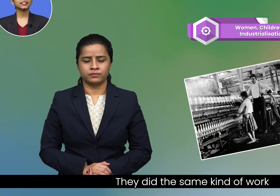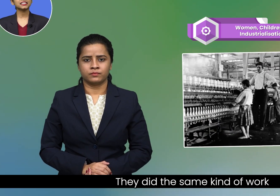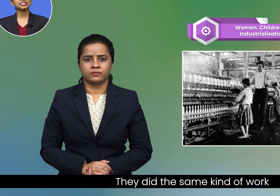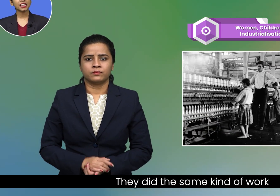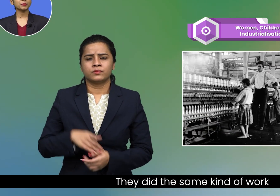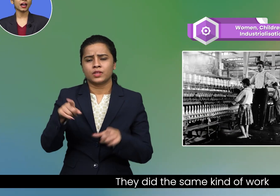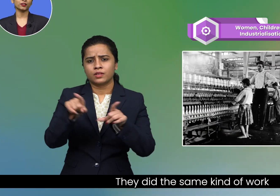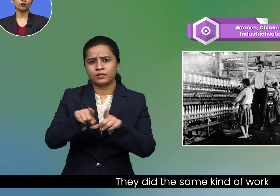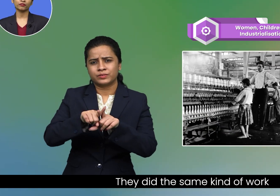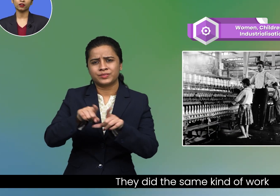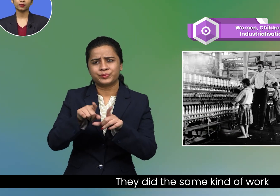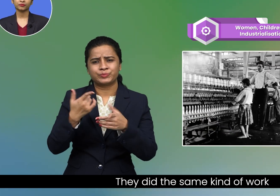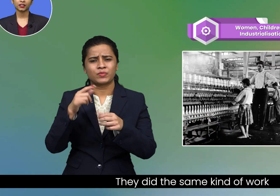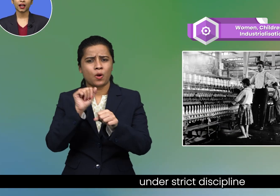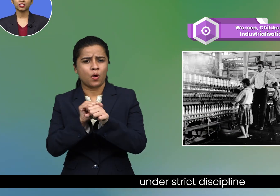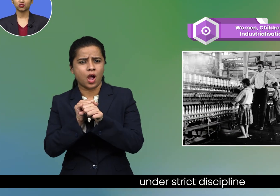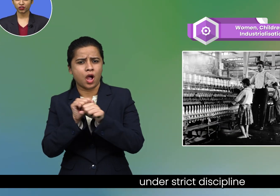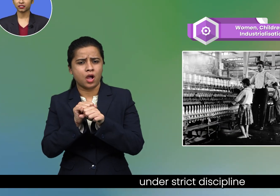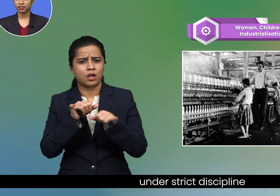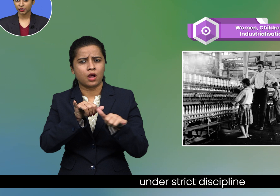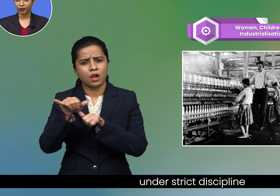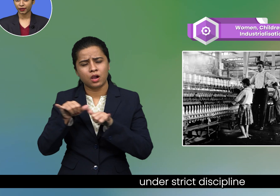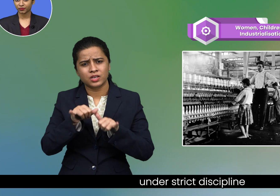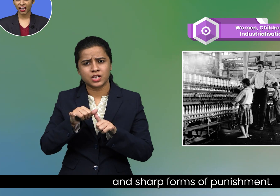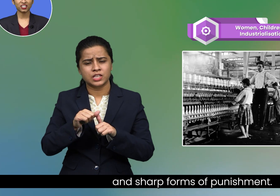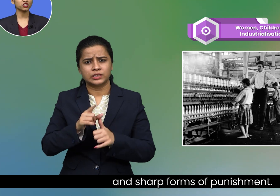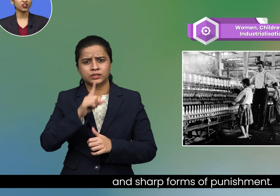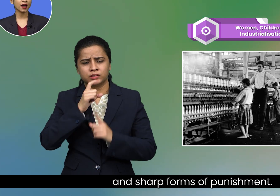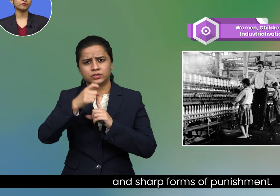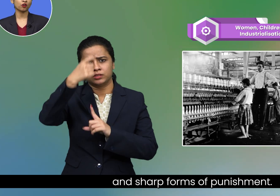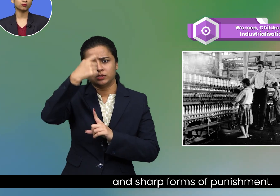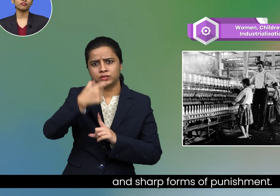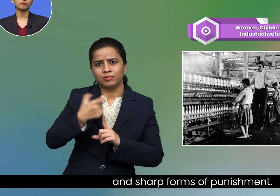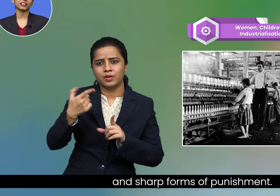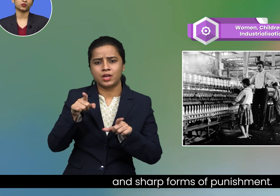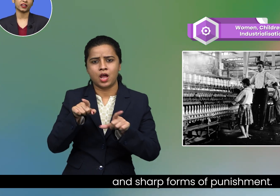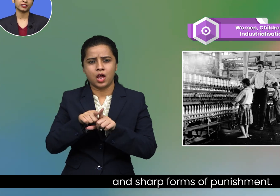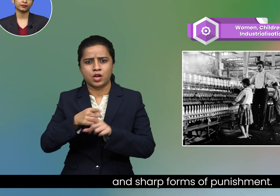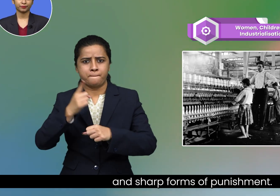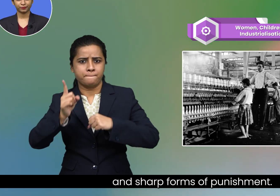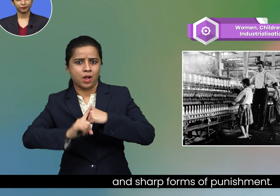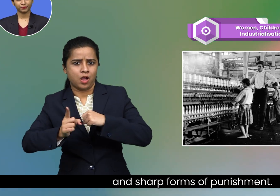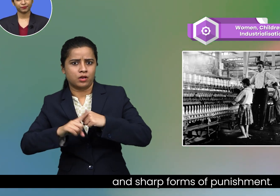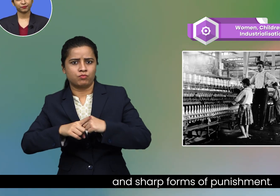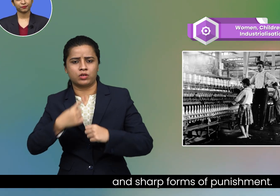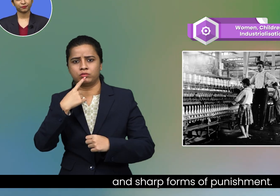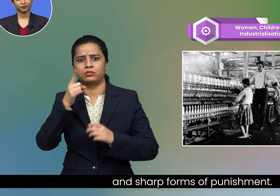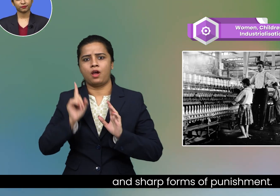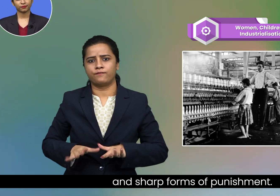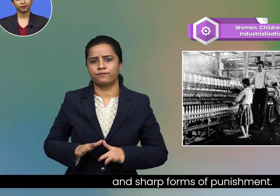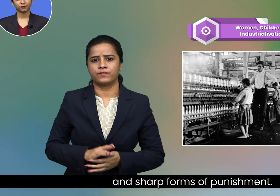They did the same kind of work under strict discipline and sharp forms of punishment.